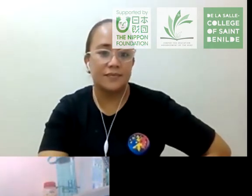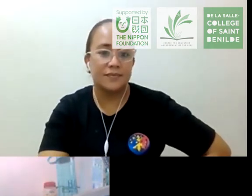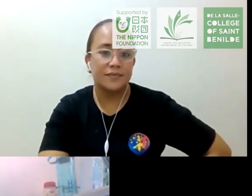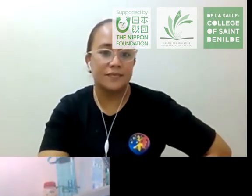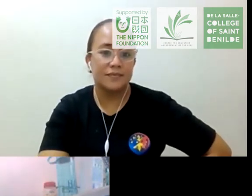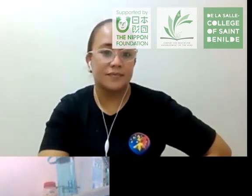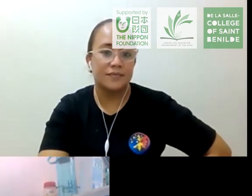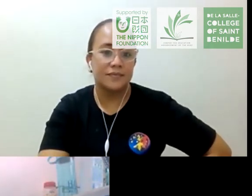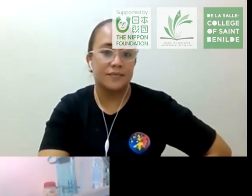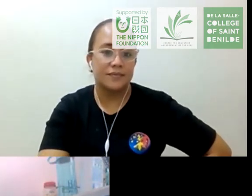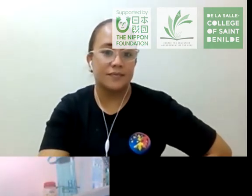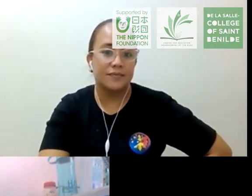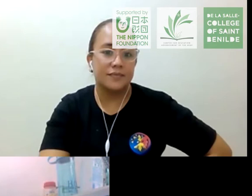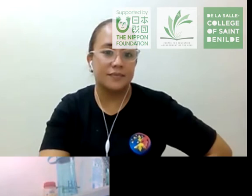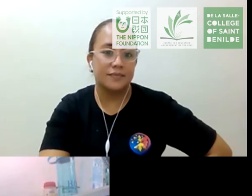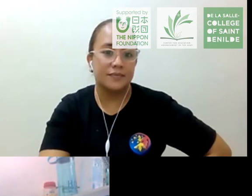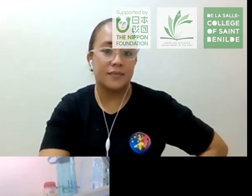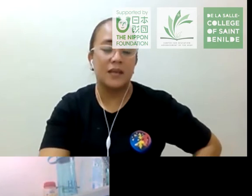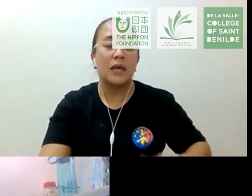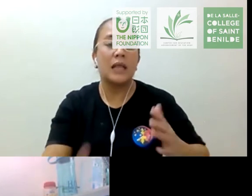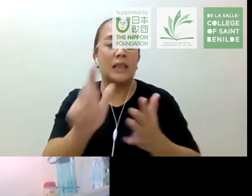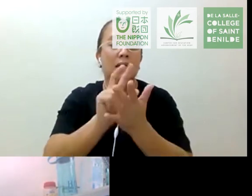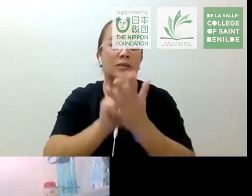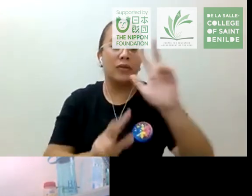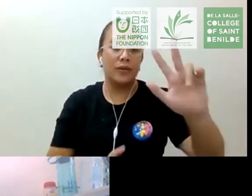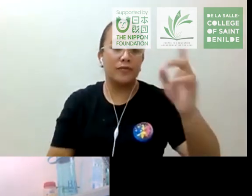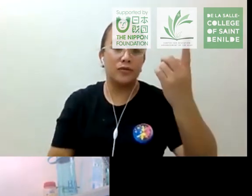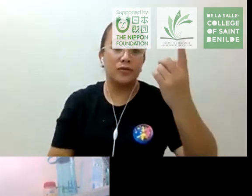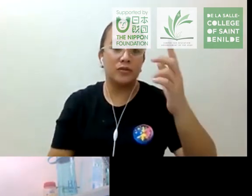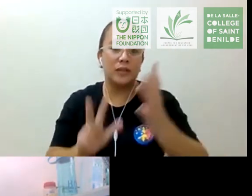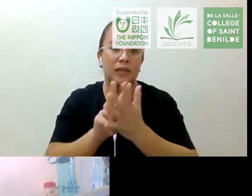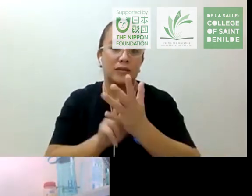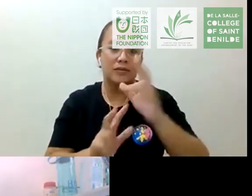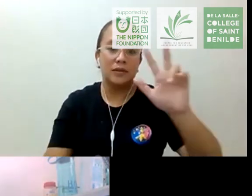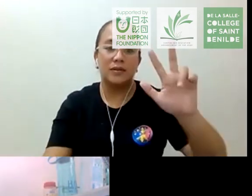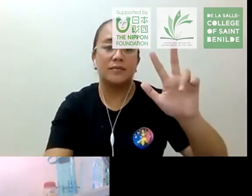or lesson 4? I'll start with lesson 3.